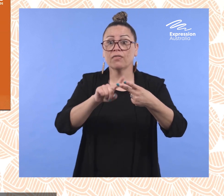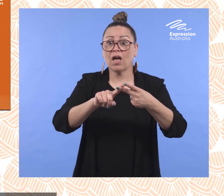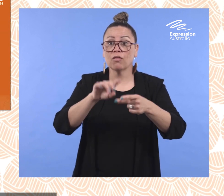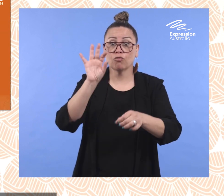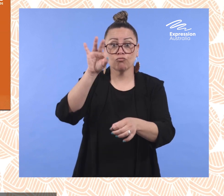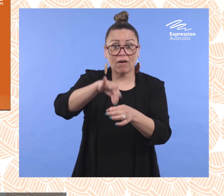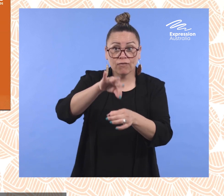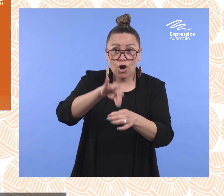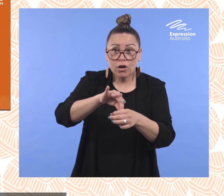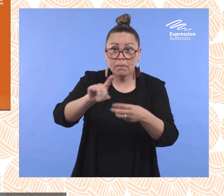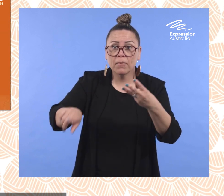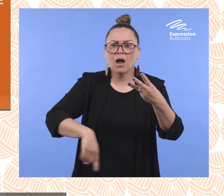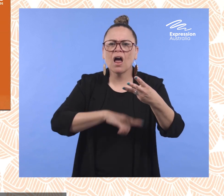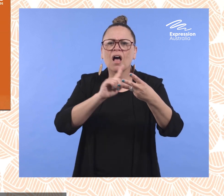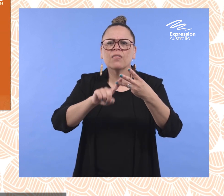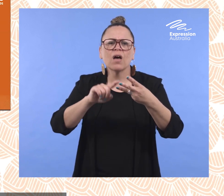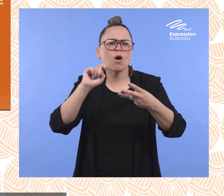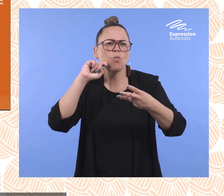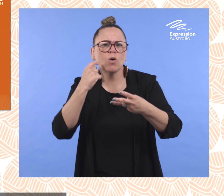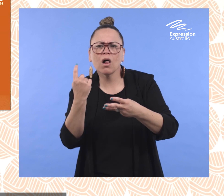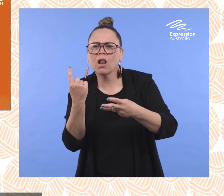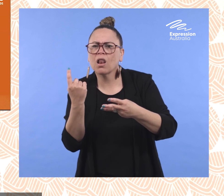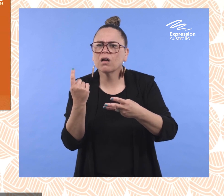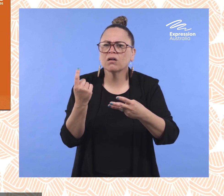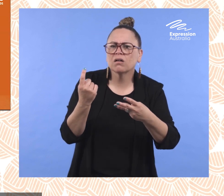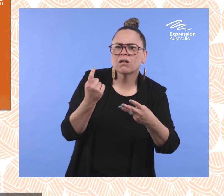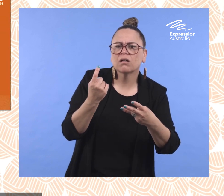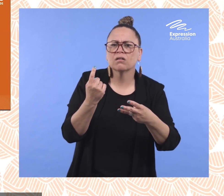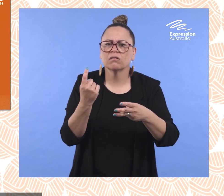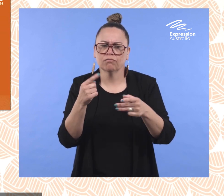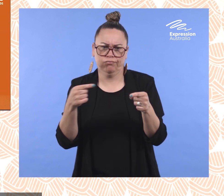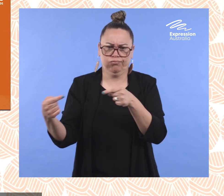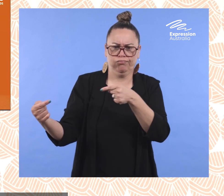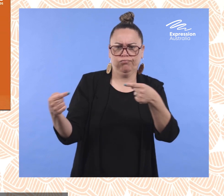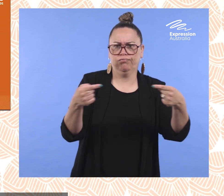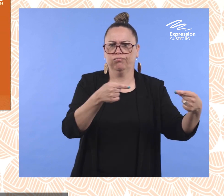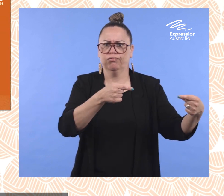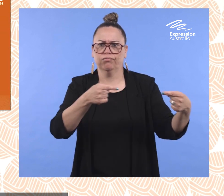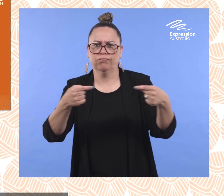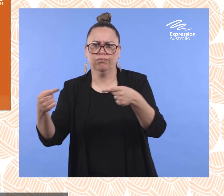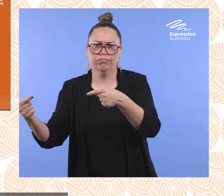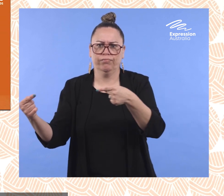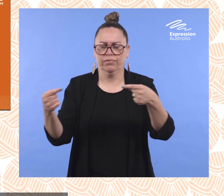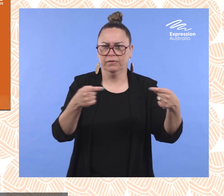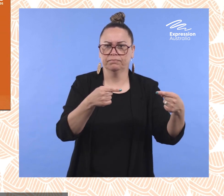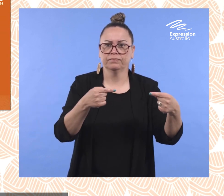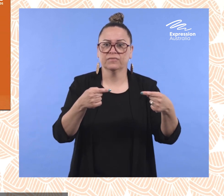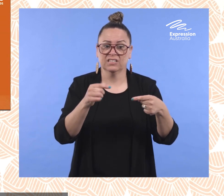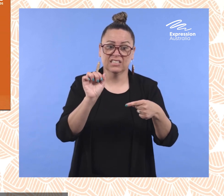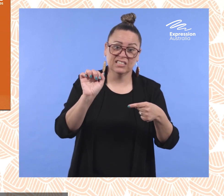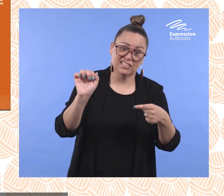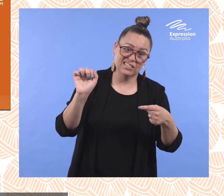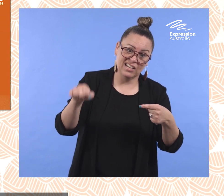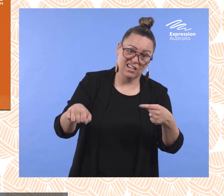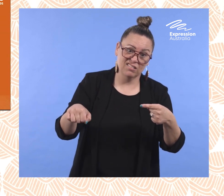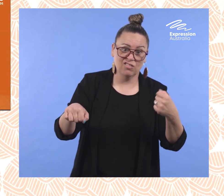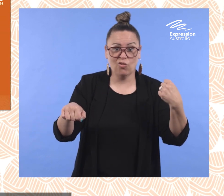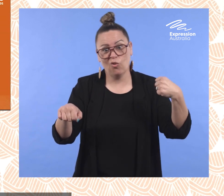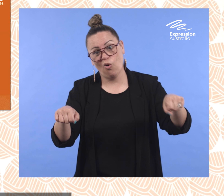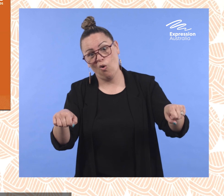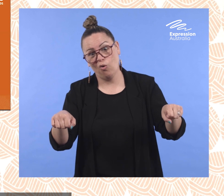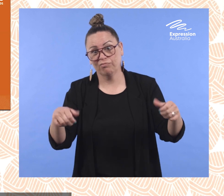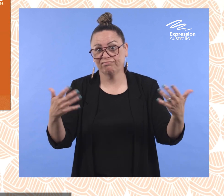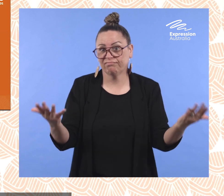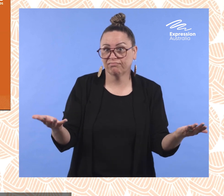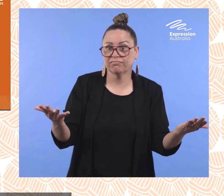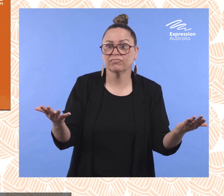referendum, and then we'll get into the controversy, or the yes and the no sides,